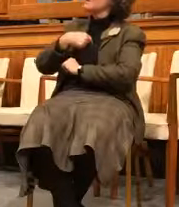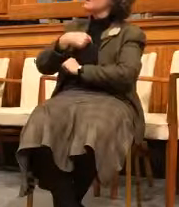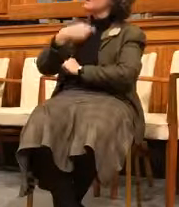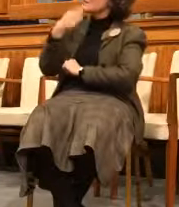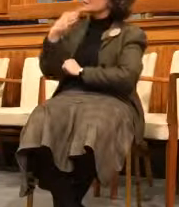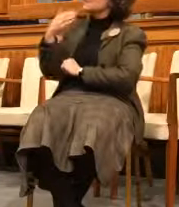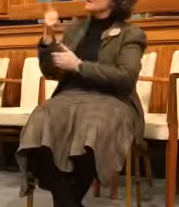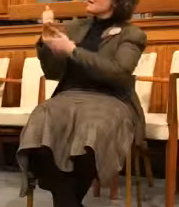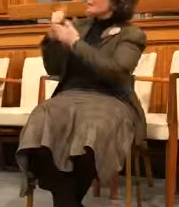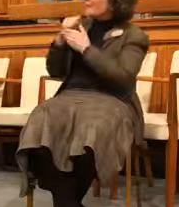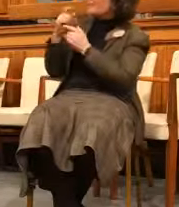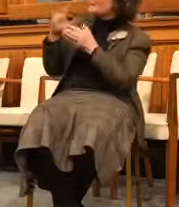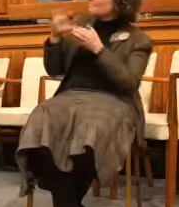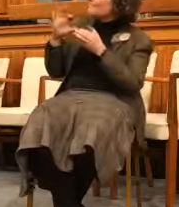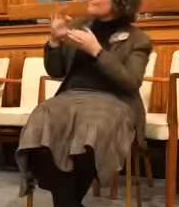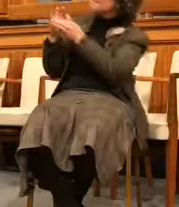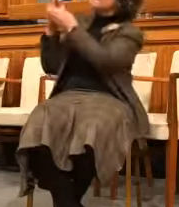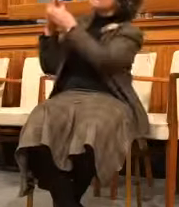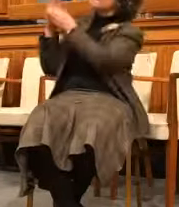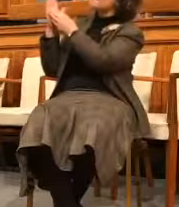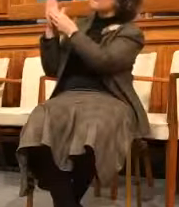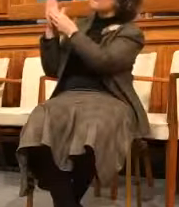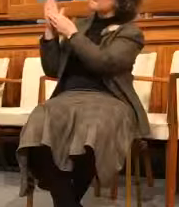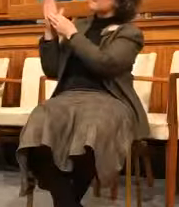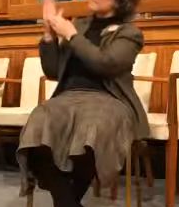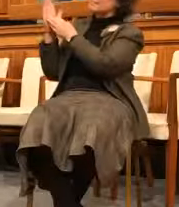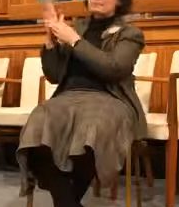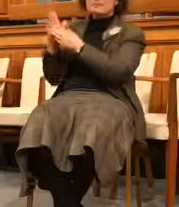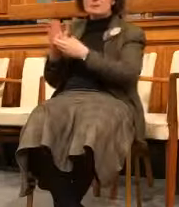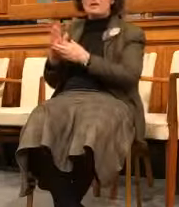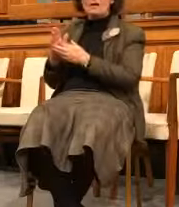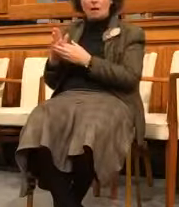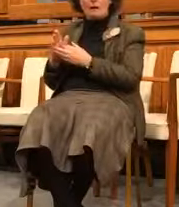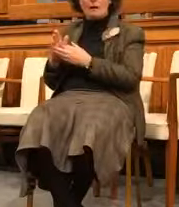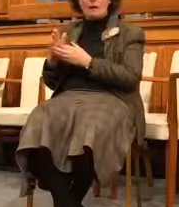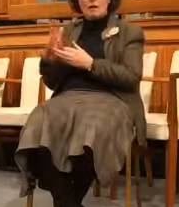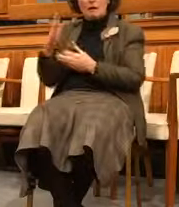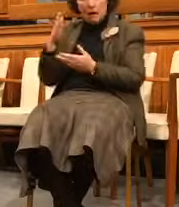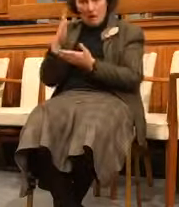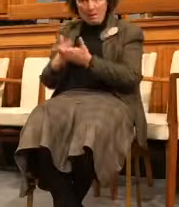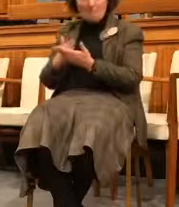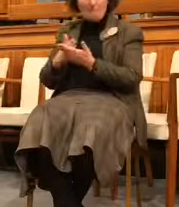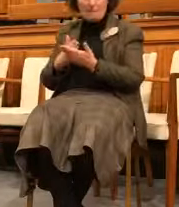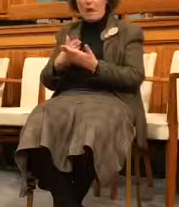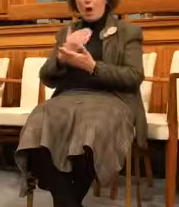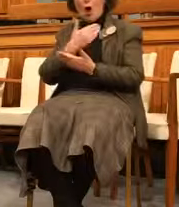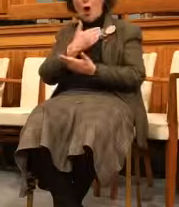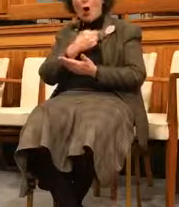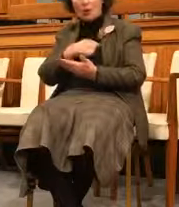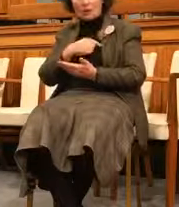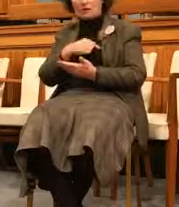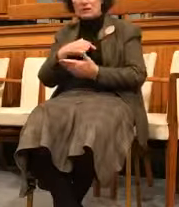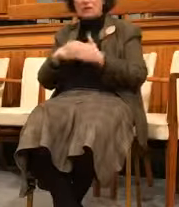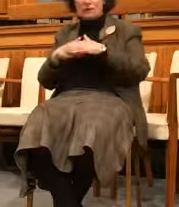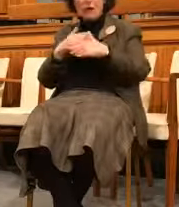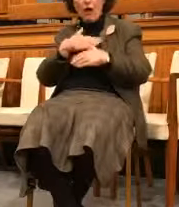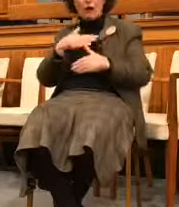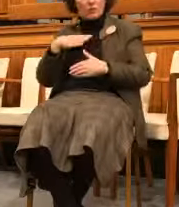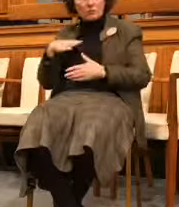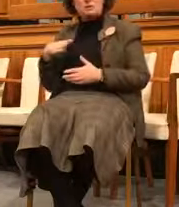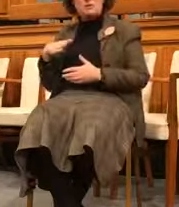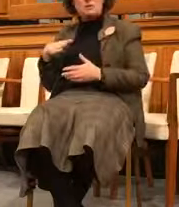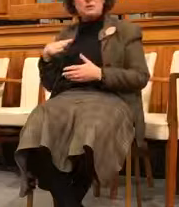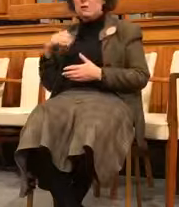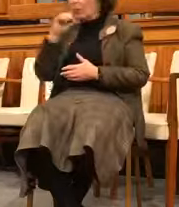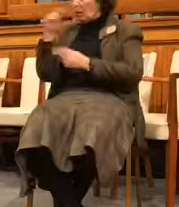thyself. And if you're sincere, he will, without doubt. You may be sure. So